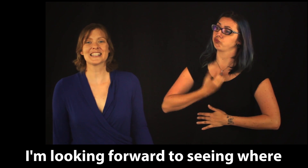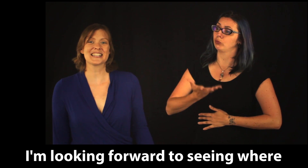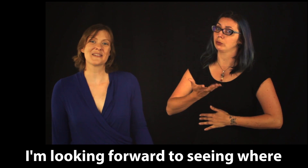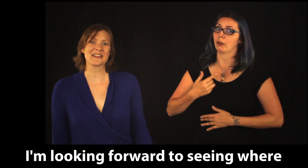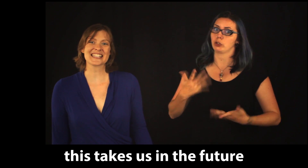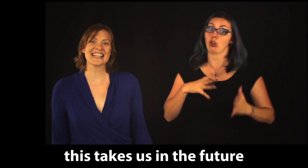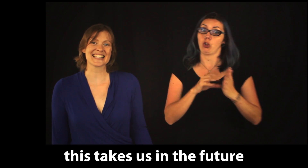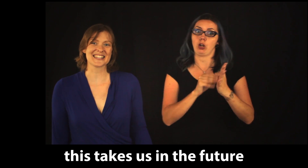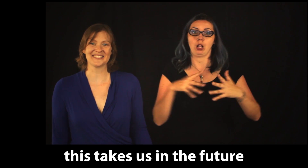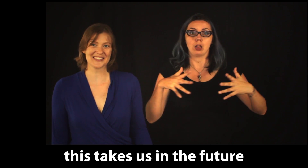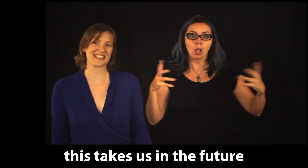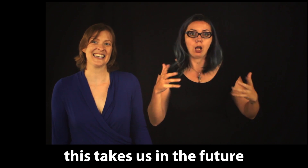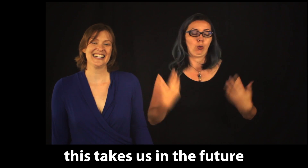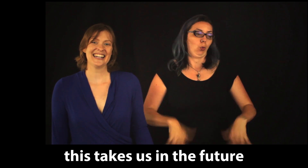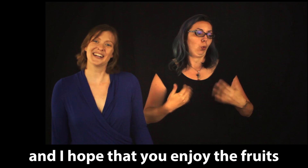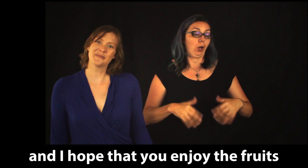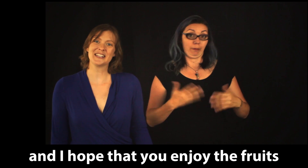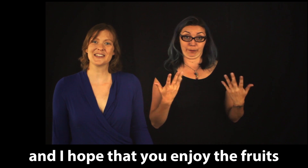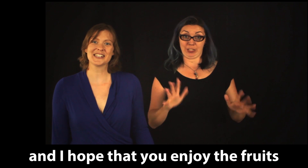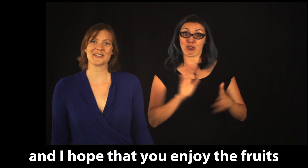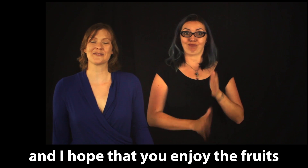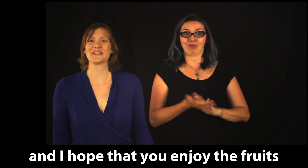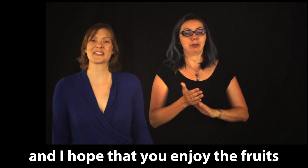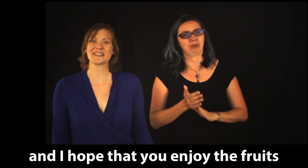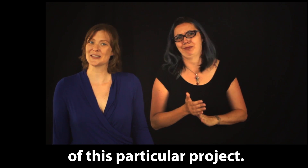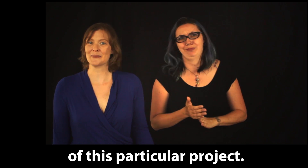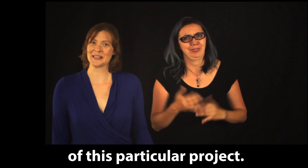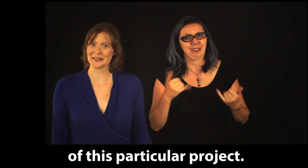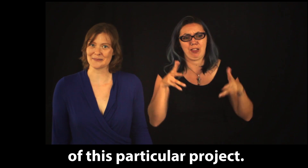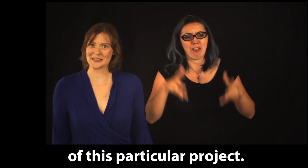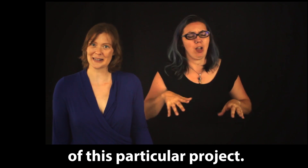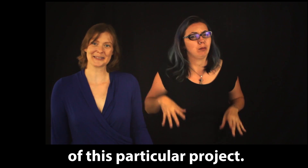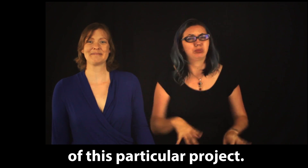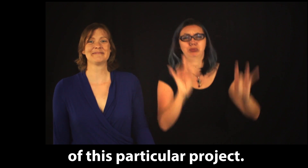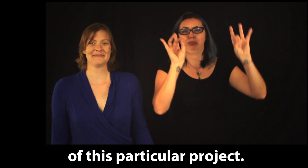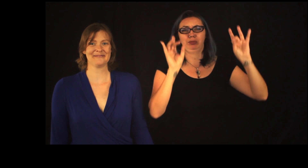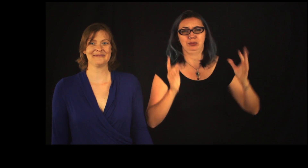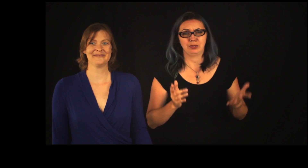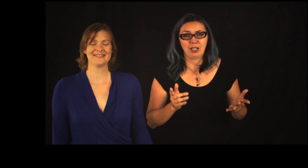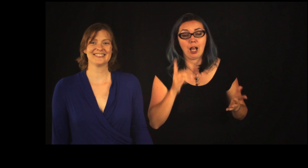looking forward to seeing where this takes us in the future, and I hope that you enjoy the fruits of this particular project.